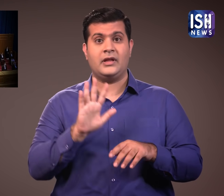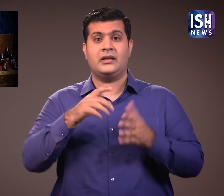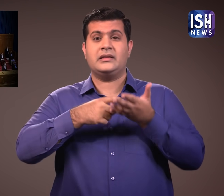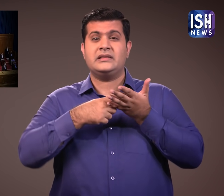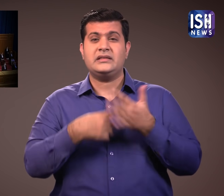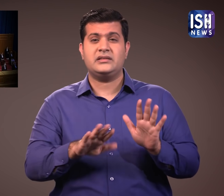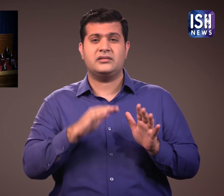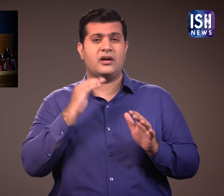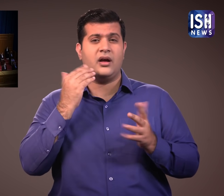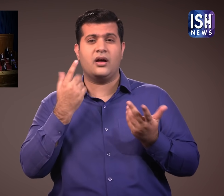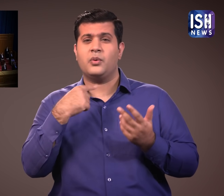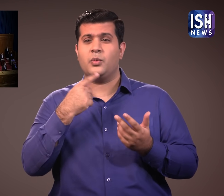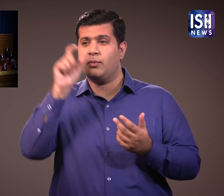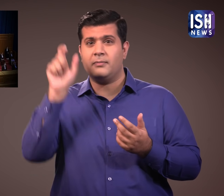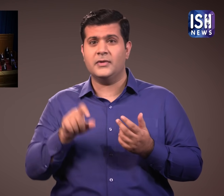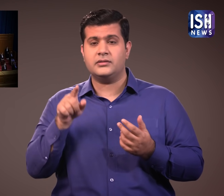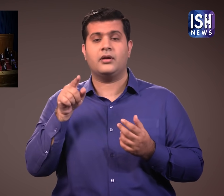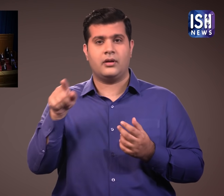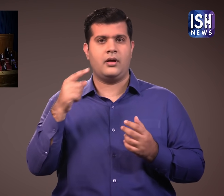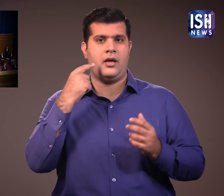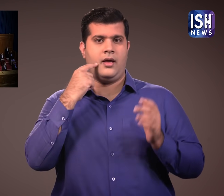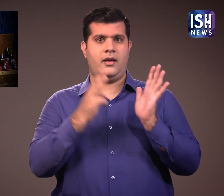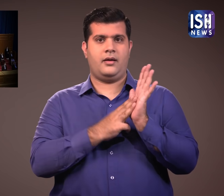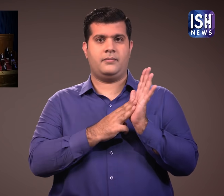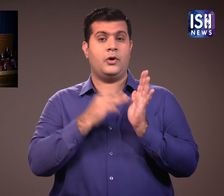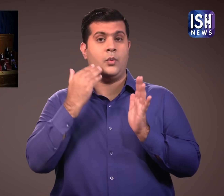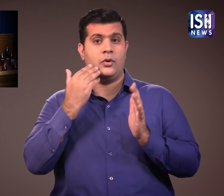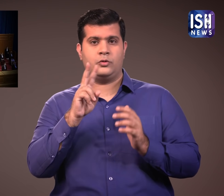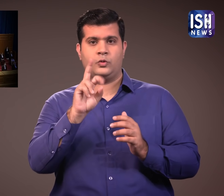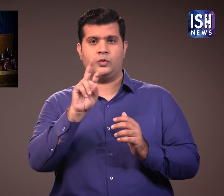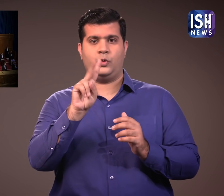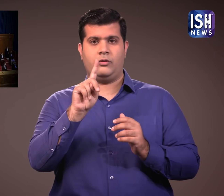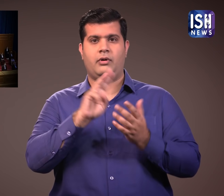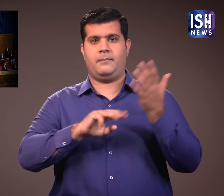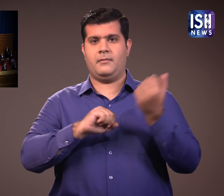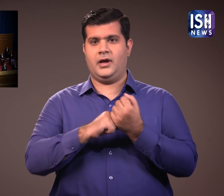to the Supreme Court. Once Justice Malhotra retired in March 2021,